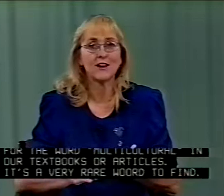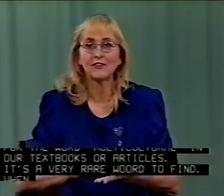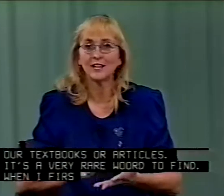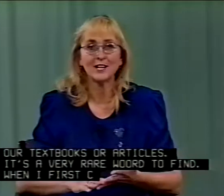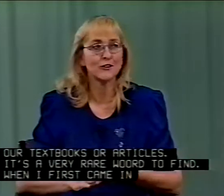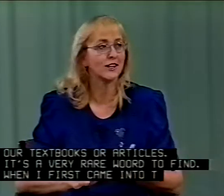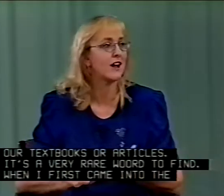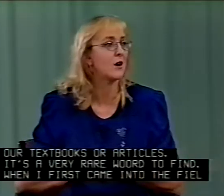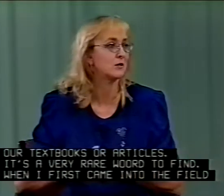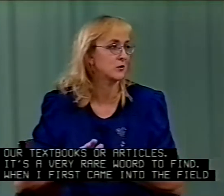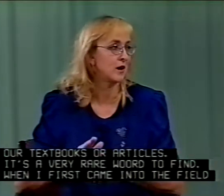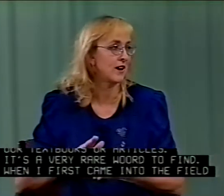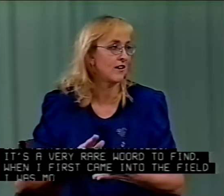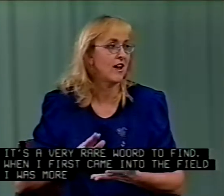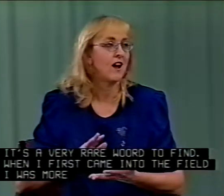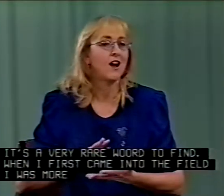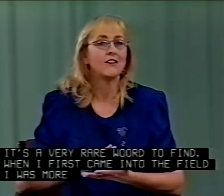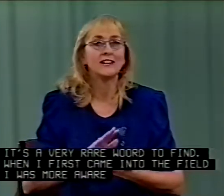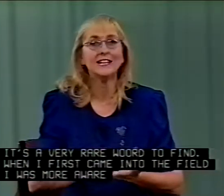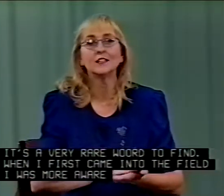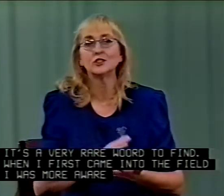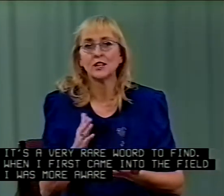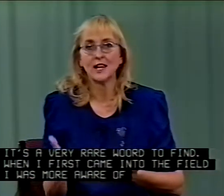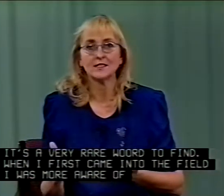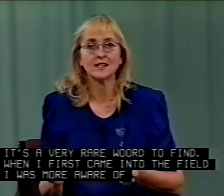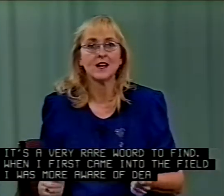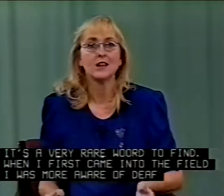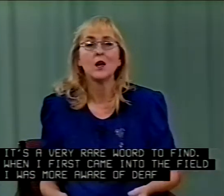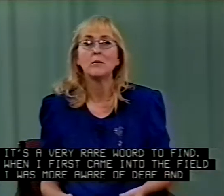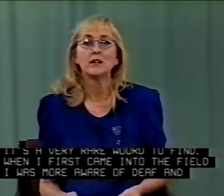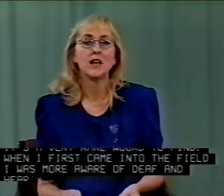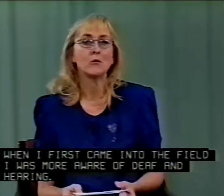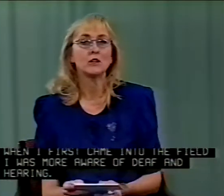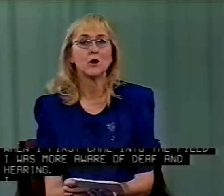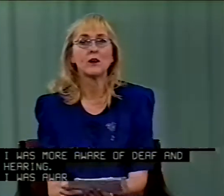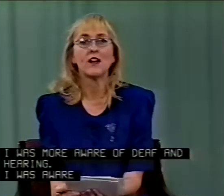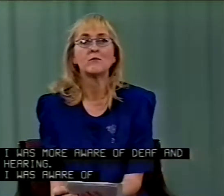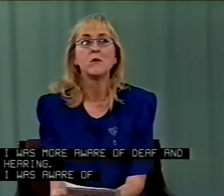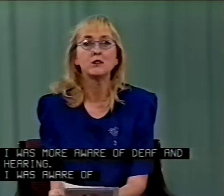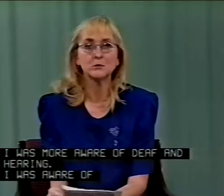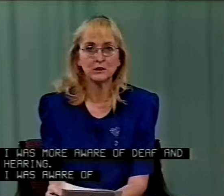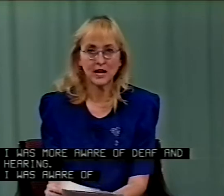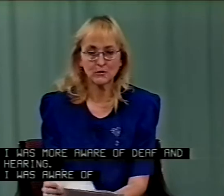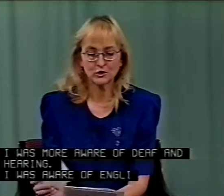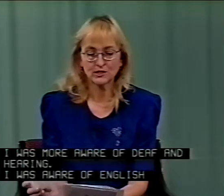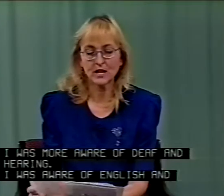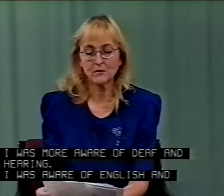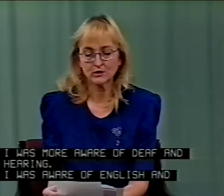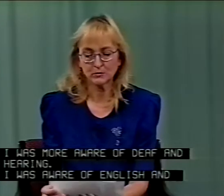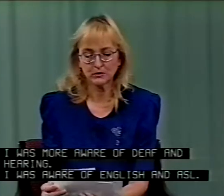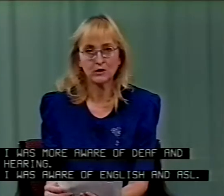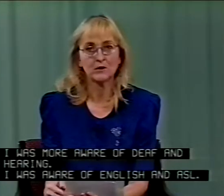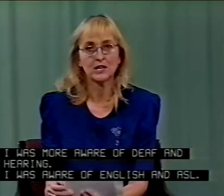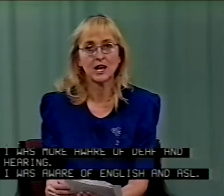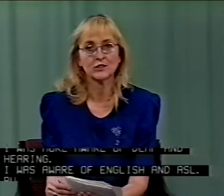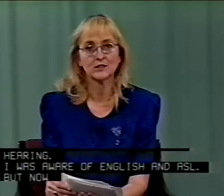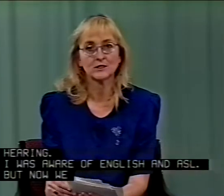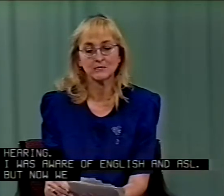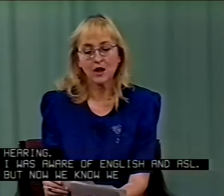and hearing. I was aware of English and ASL, but now we know we have multiple languages and multiple communications.